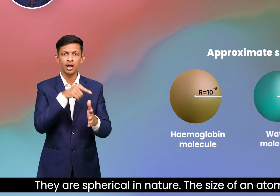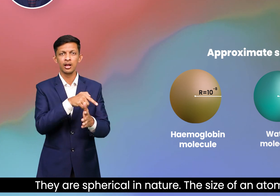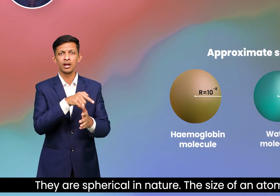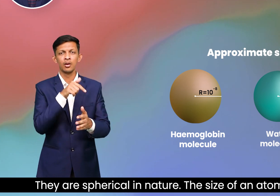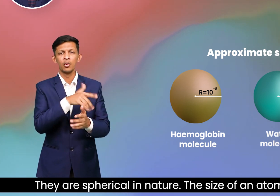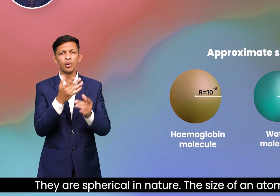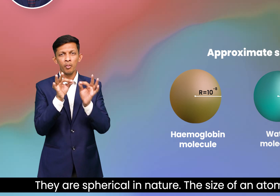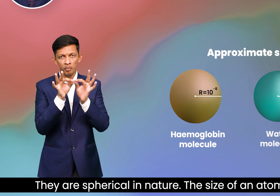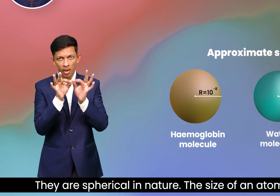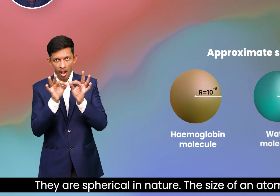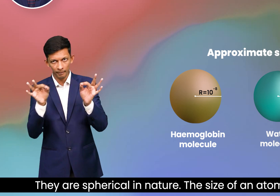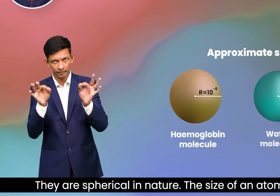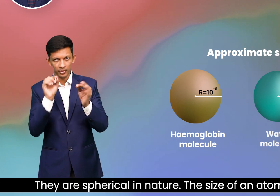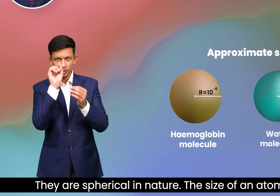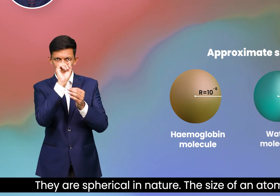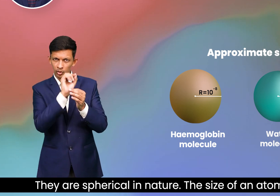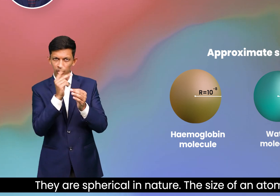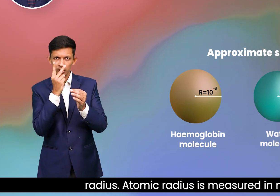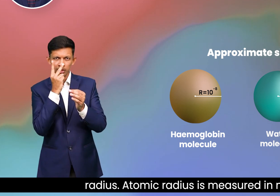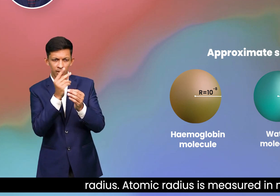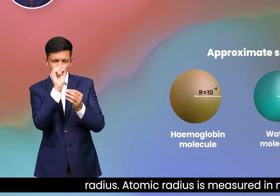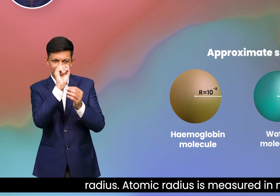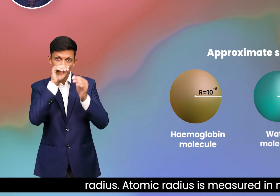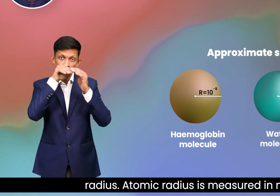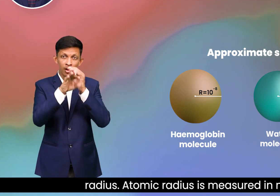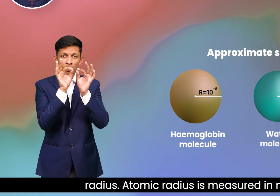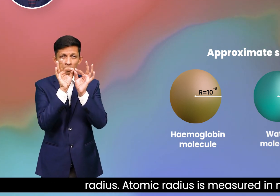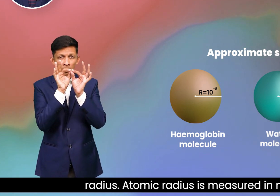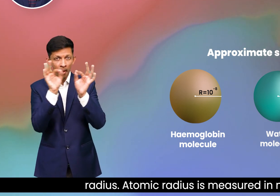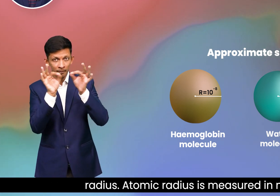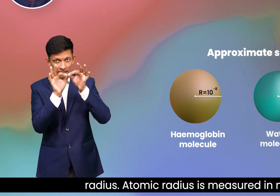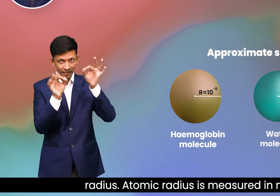The size of an atom is determined by its radius.